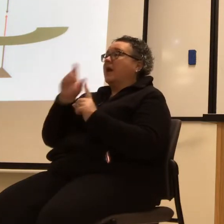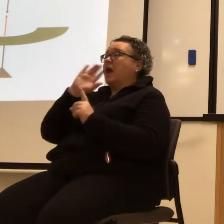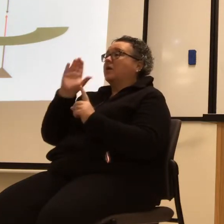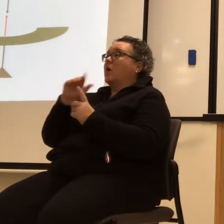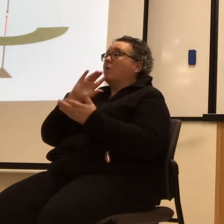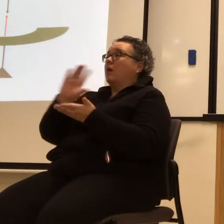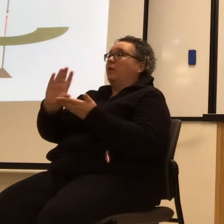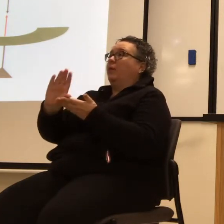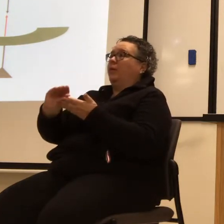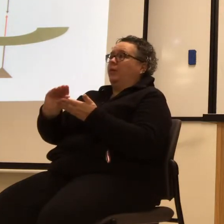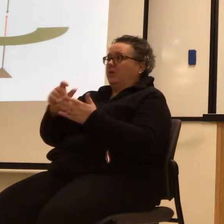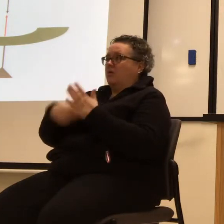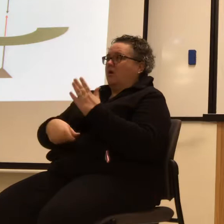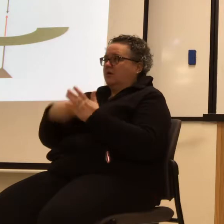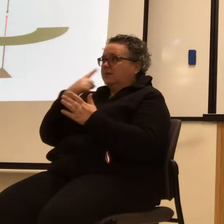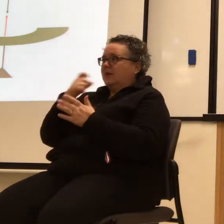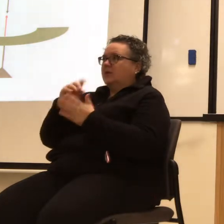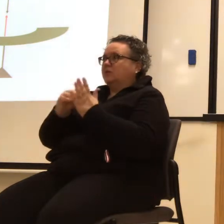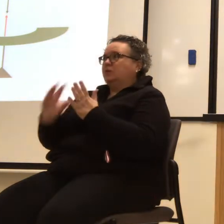Blood calcium homeostasis.